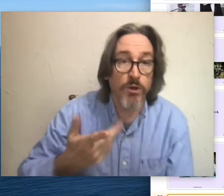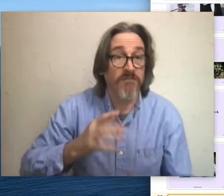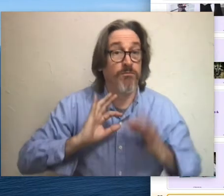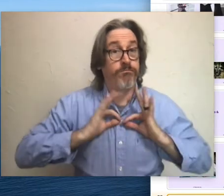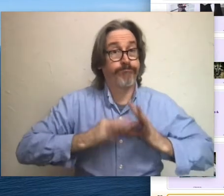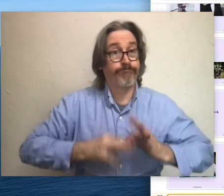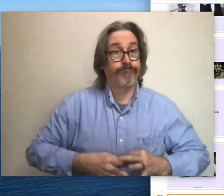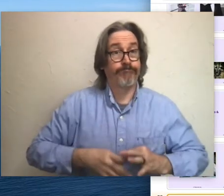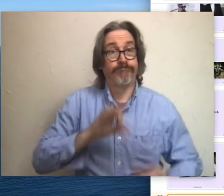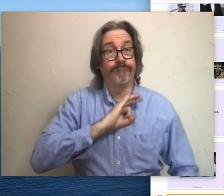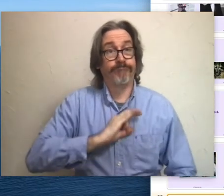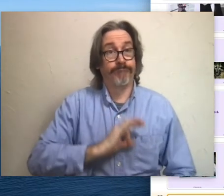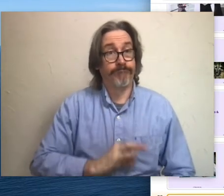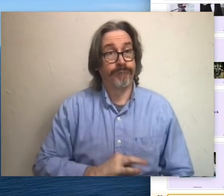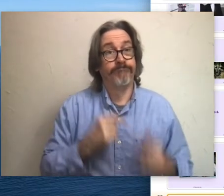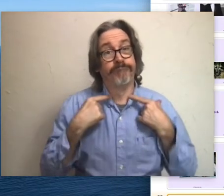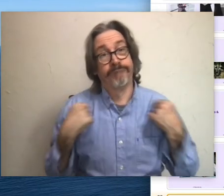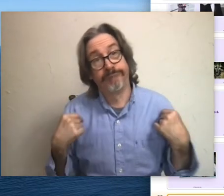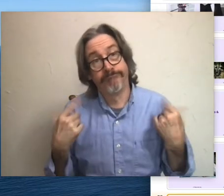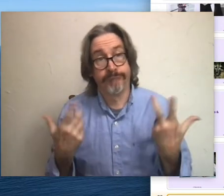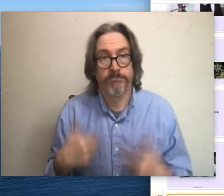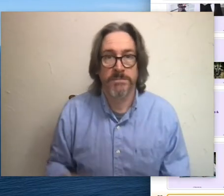maybe you have